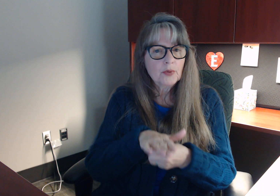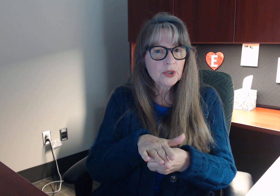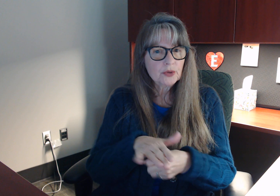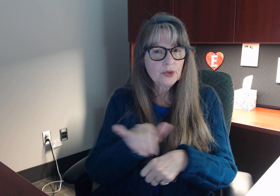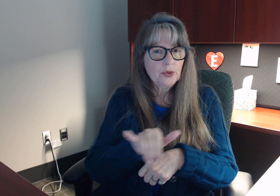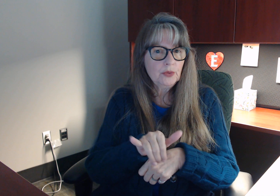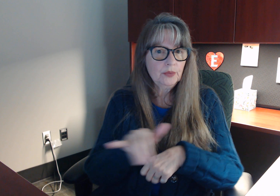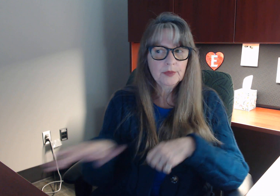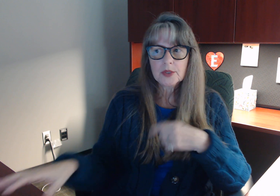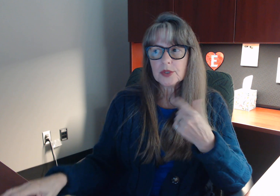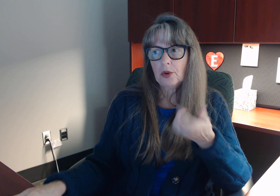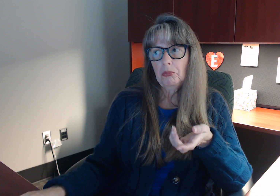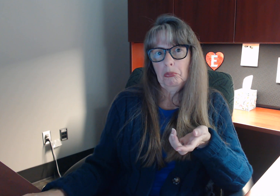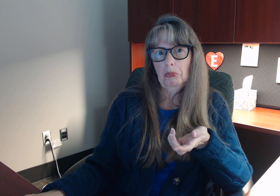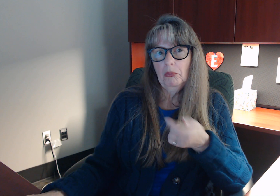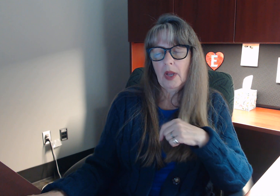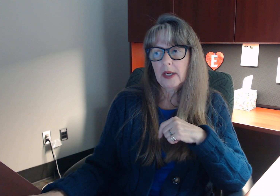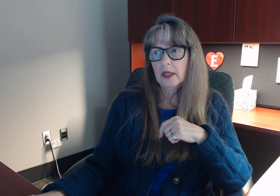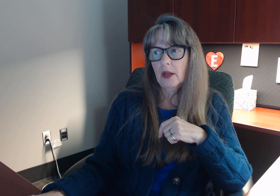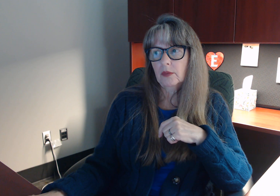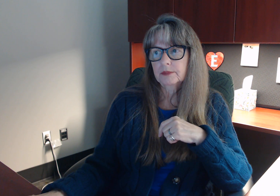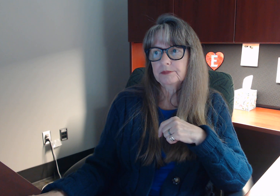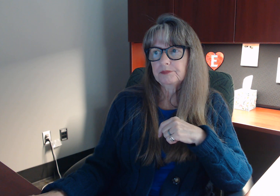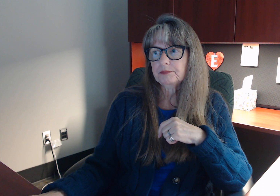pressure too. So I didn't know.